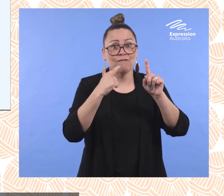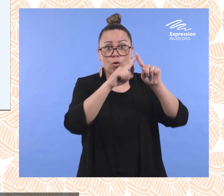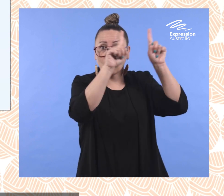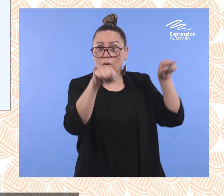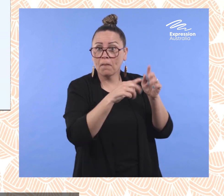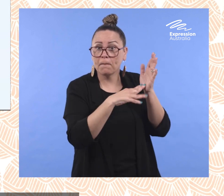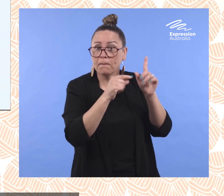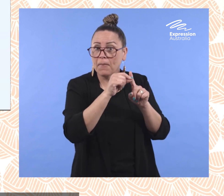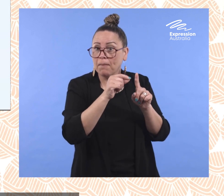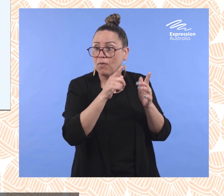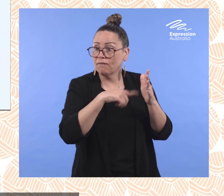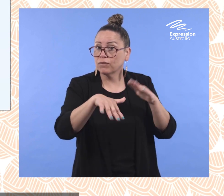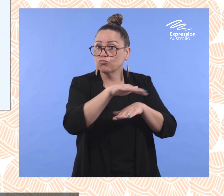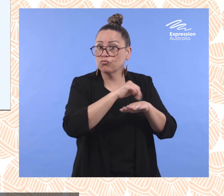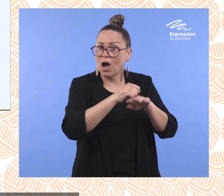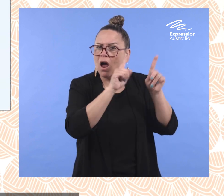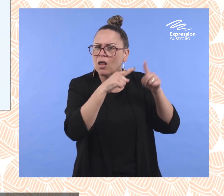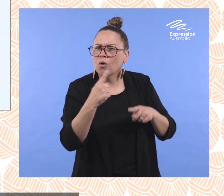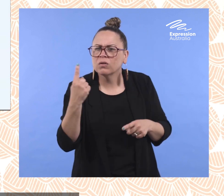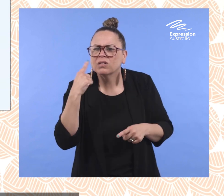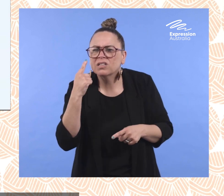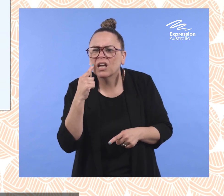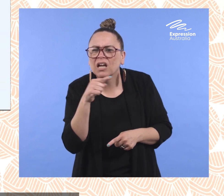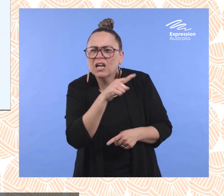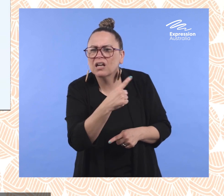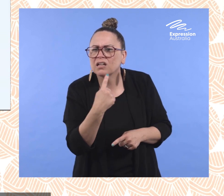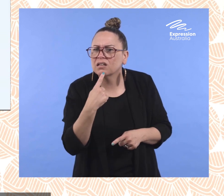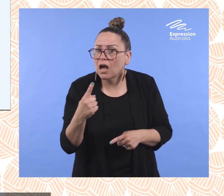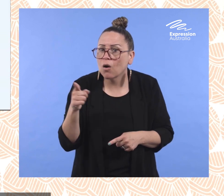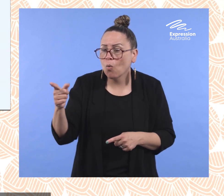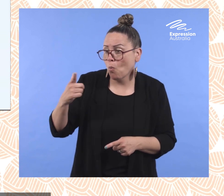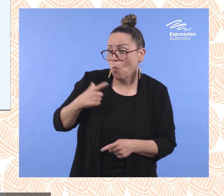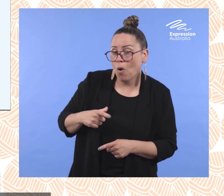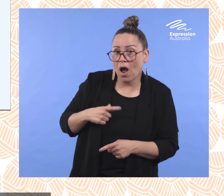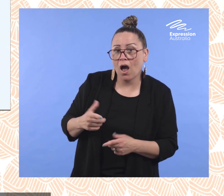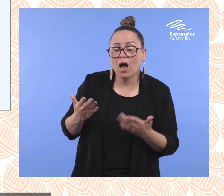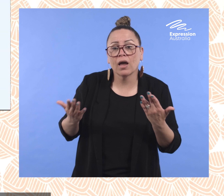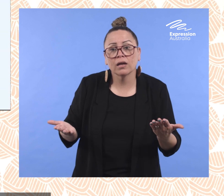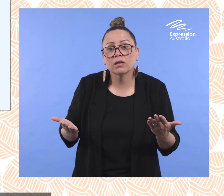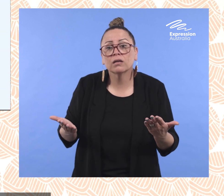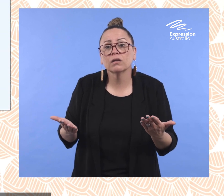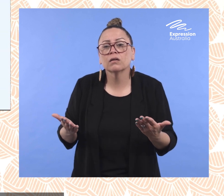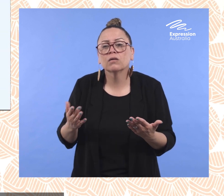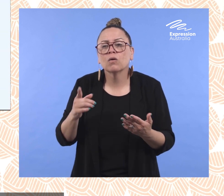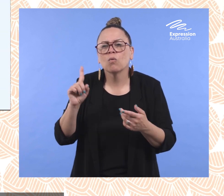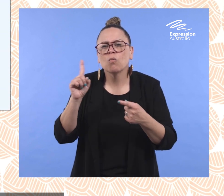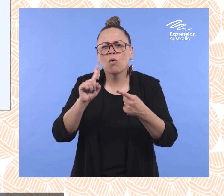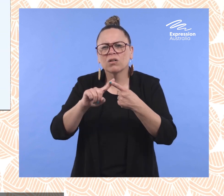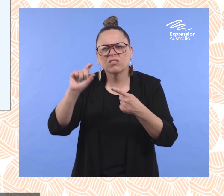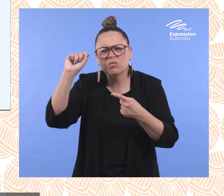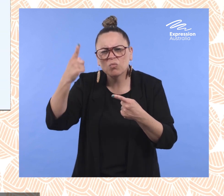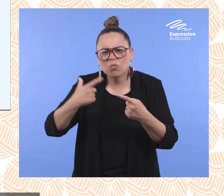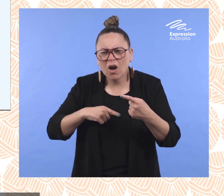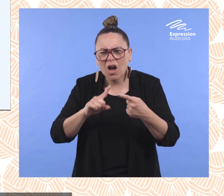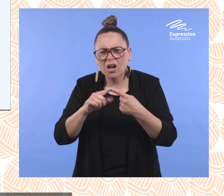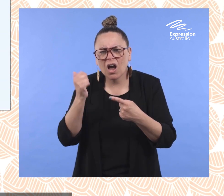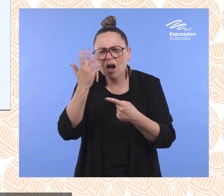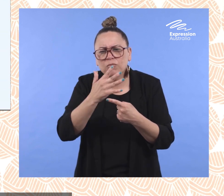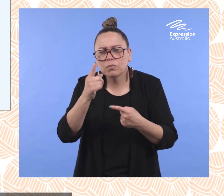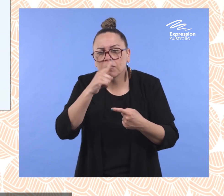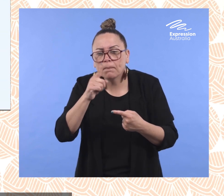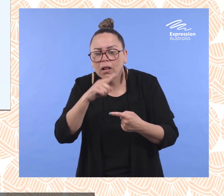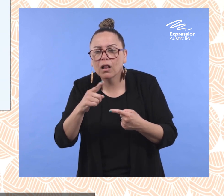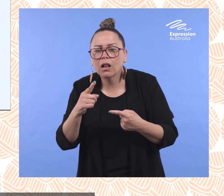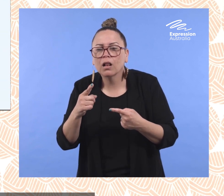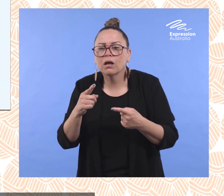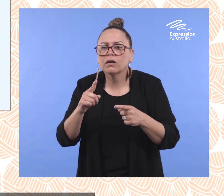Australia. And I've said, oh, look, I heard you say, you know, why you still don't understand why Aboriginal, or you